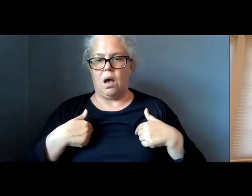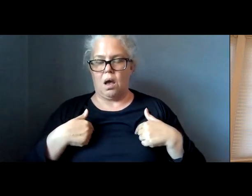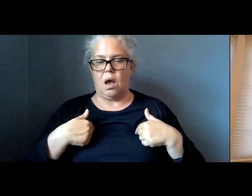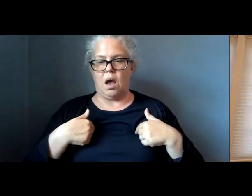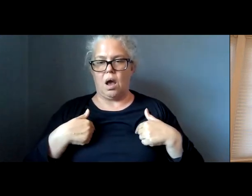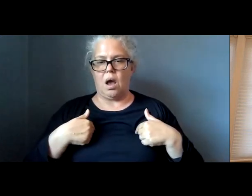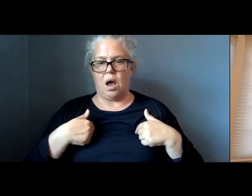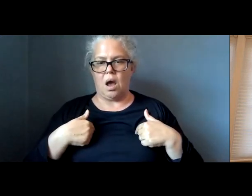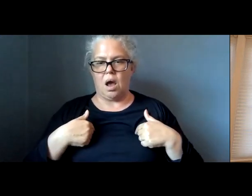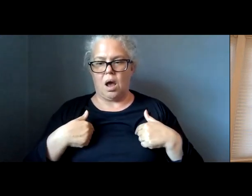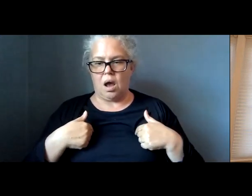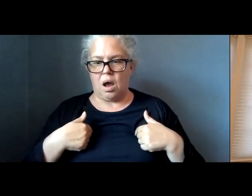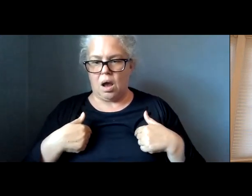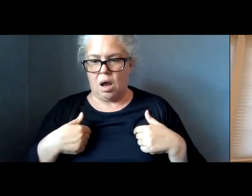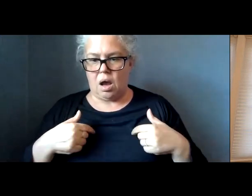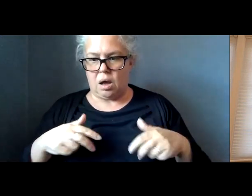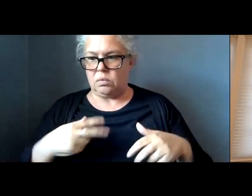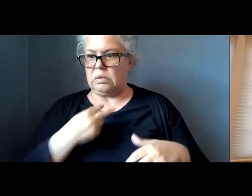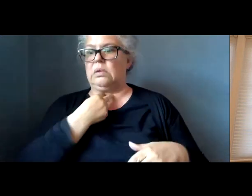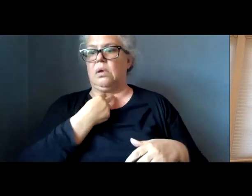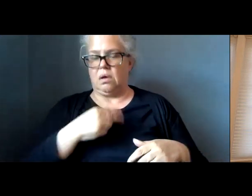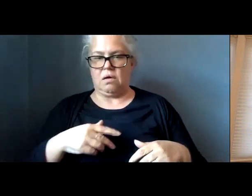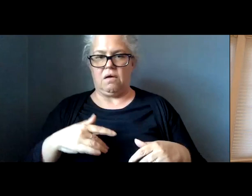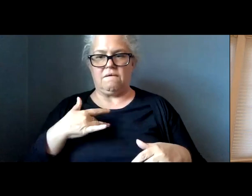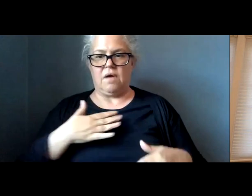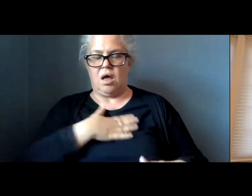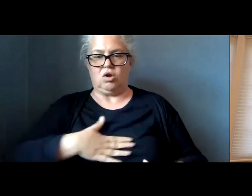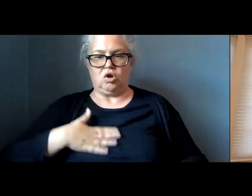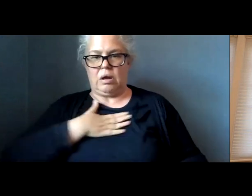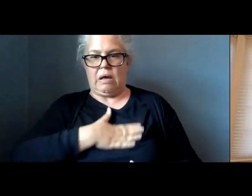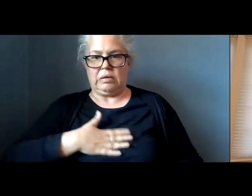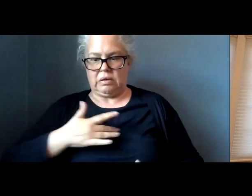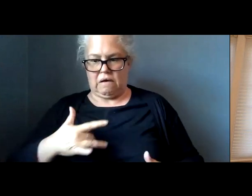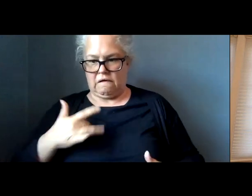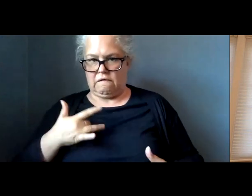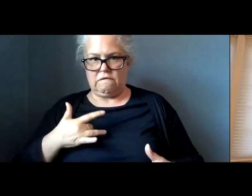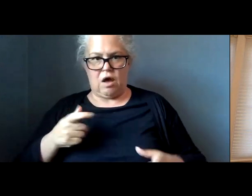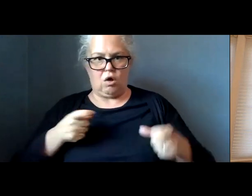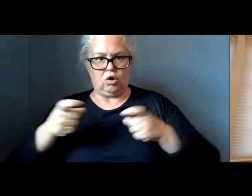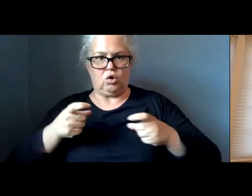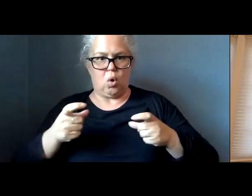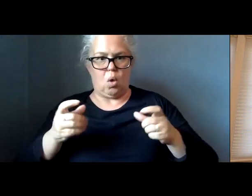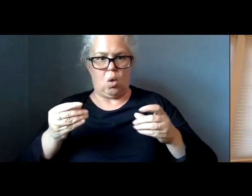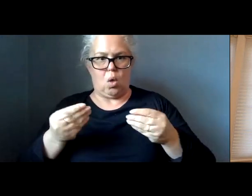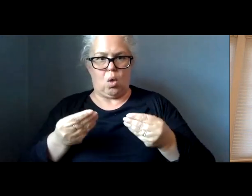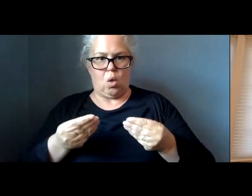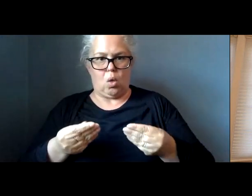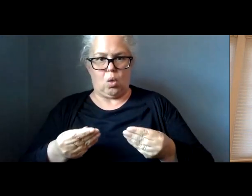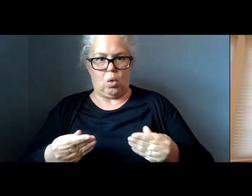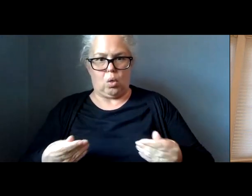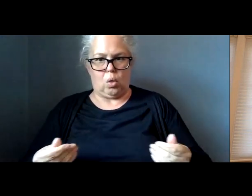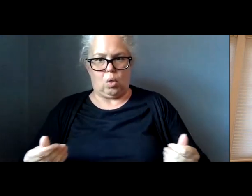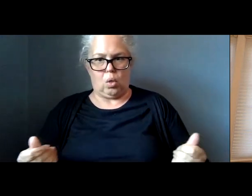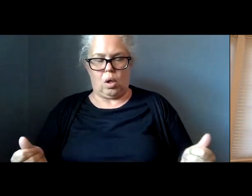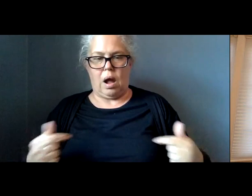by inertia flared anger into my chest. I could feel my self-control slipping. Fortunately, I did not say